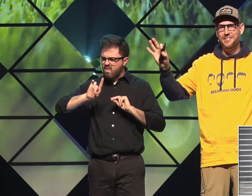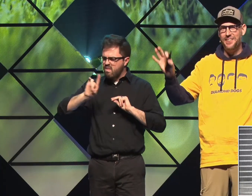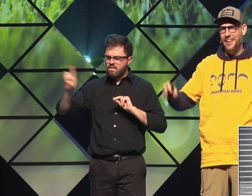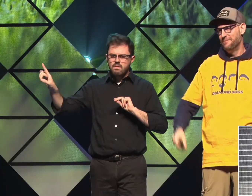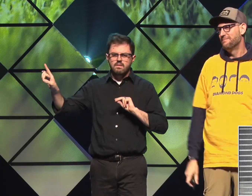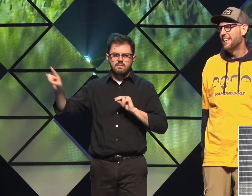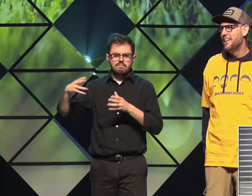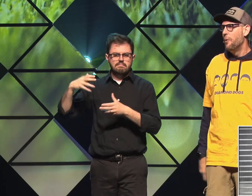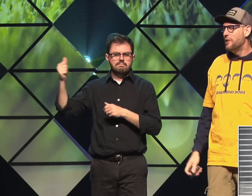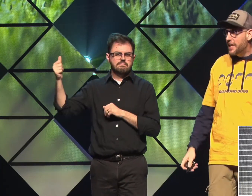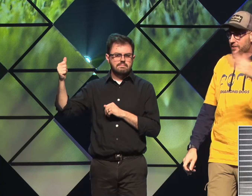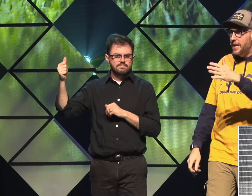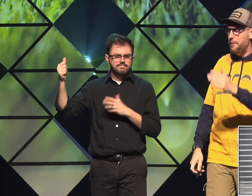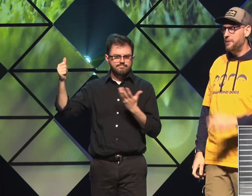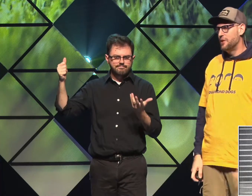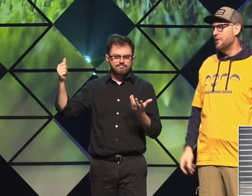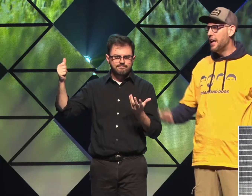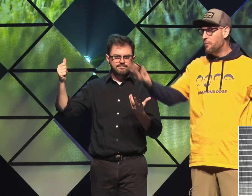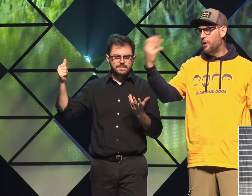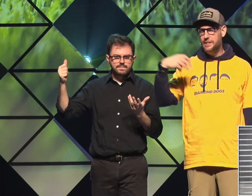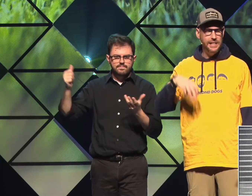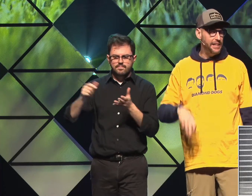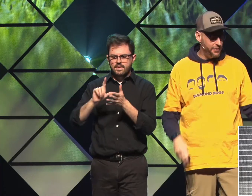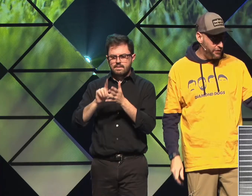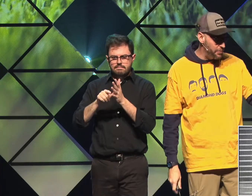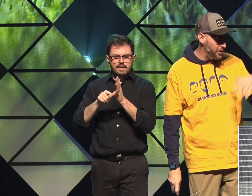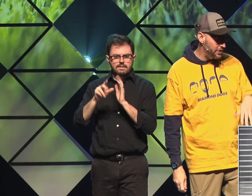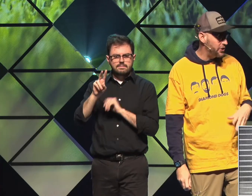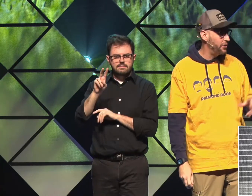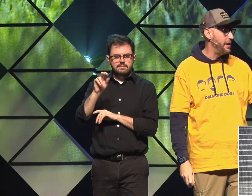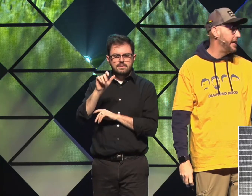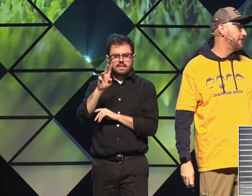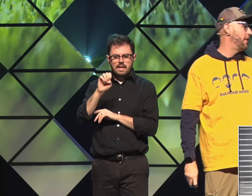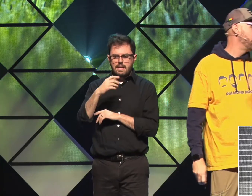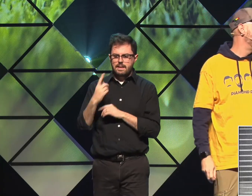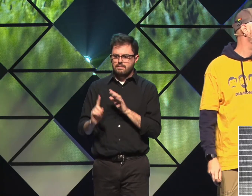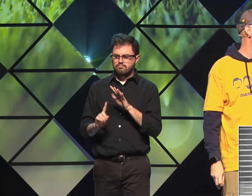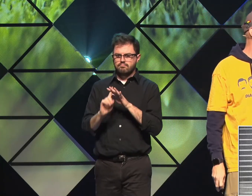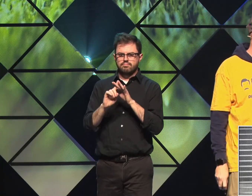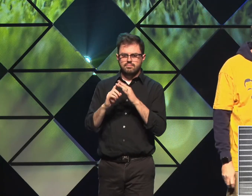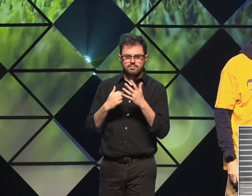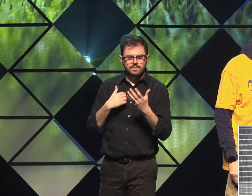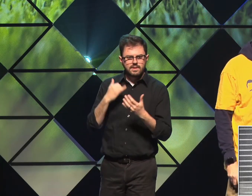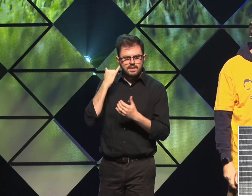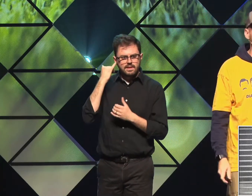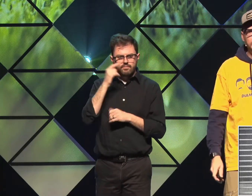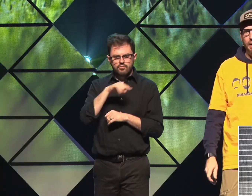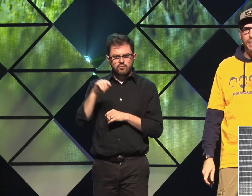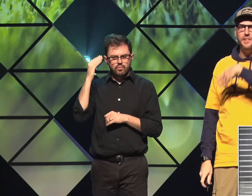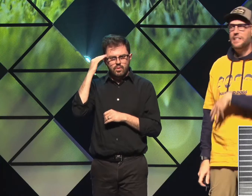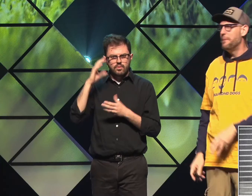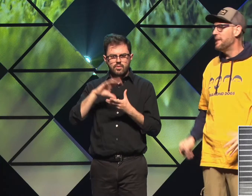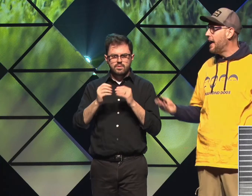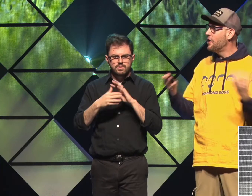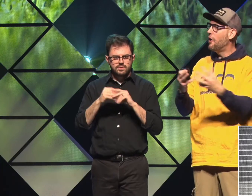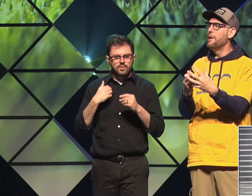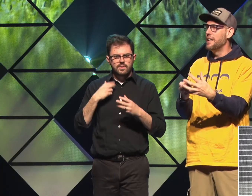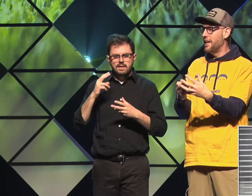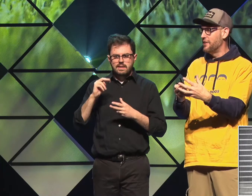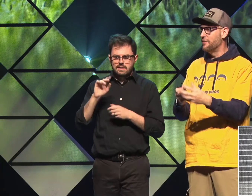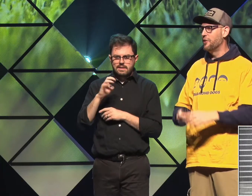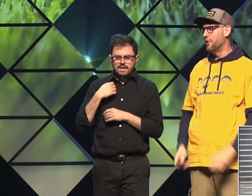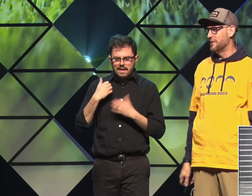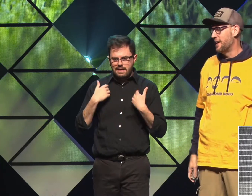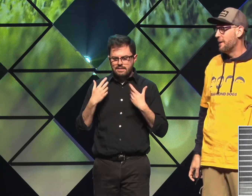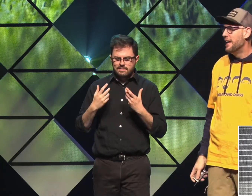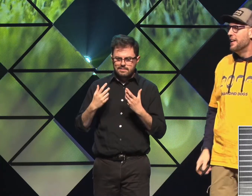leaves, right? Well, later in that episode, Nate walks in. And if you're familiar with the story, Nate's gone through this process of redemption. And he's back on the team. And they hadn't all been